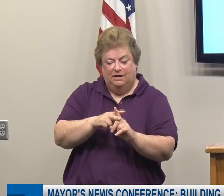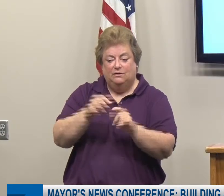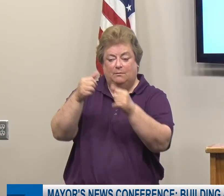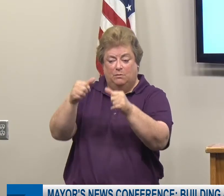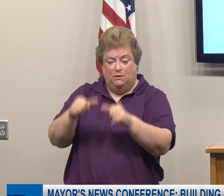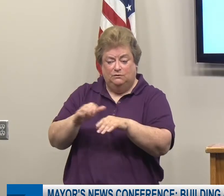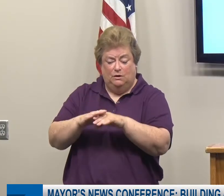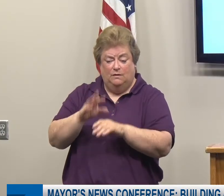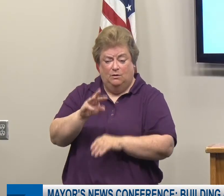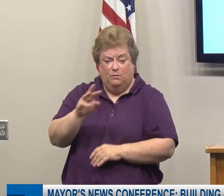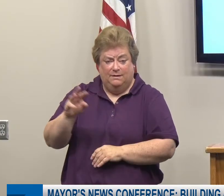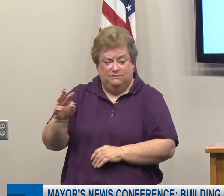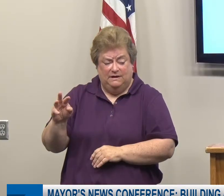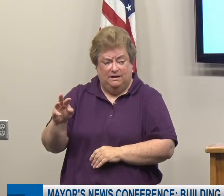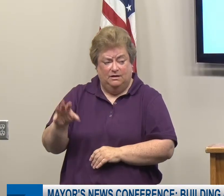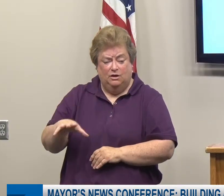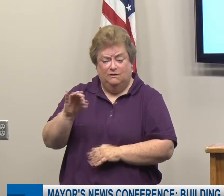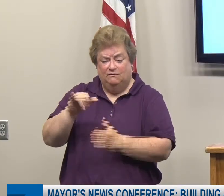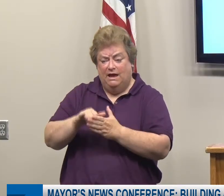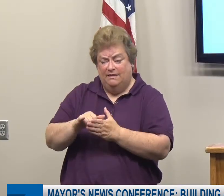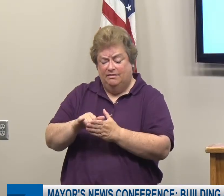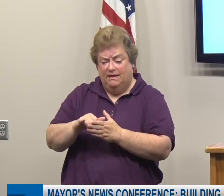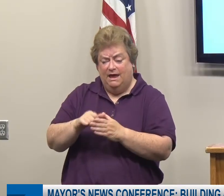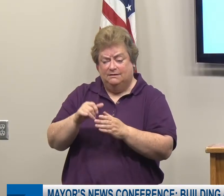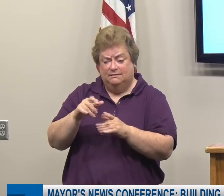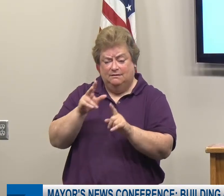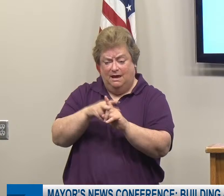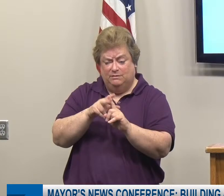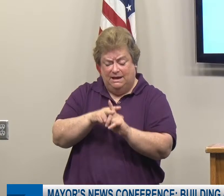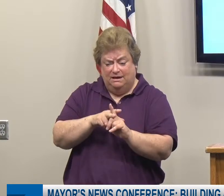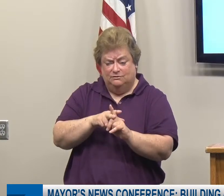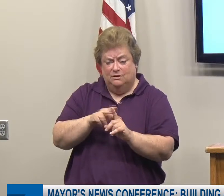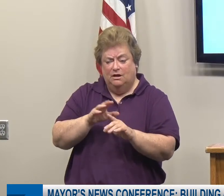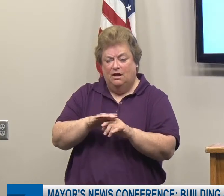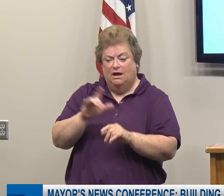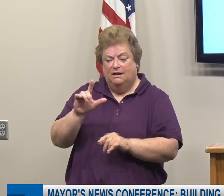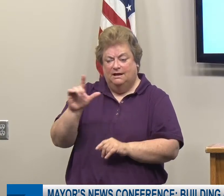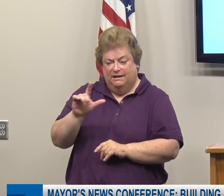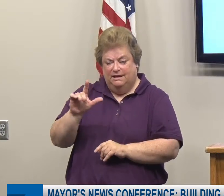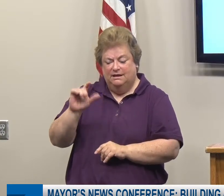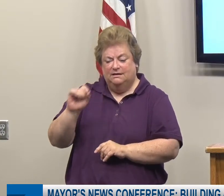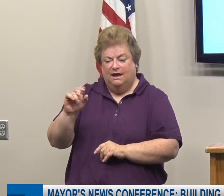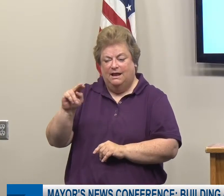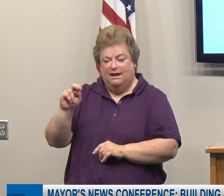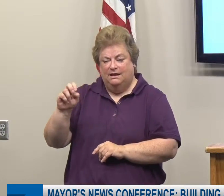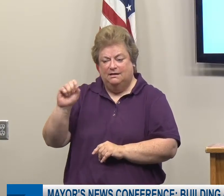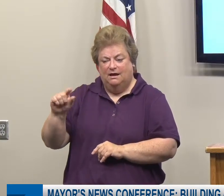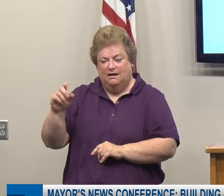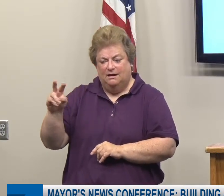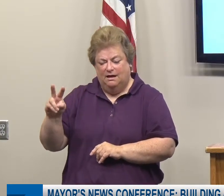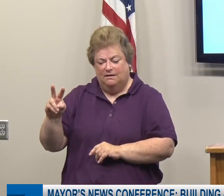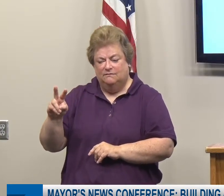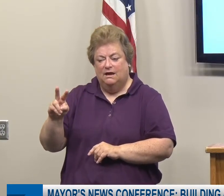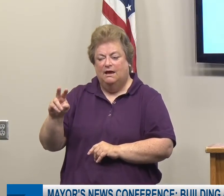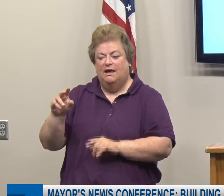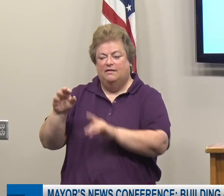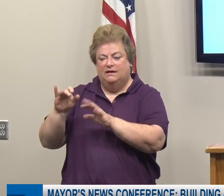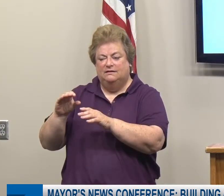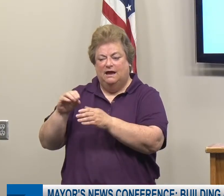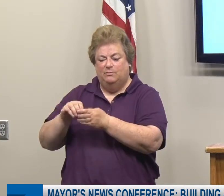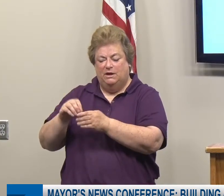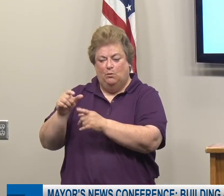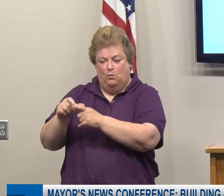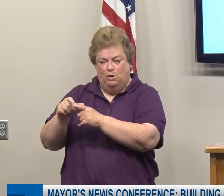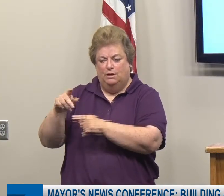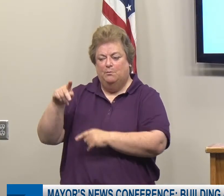our website. You can find the application by going to lincoln.ne.gov and typing in the keyword